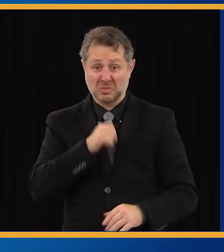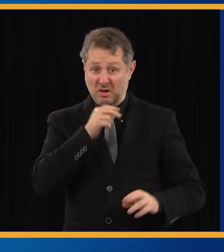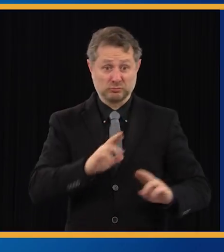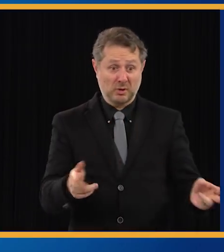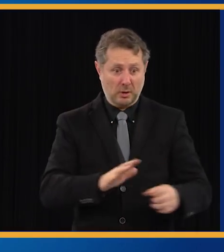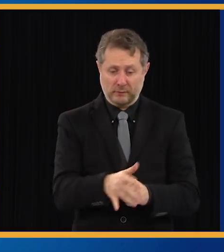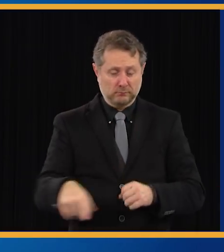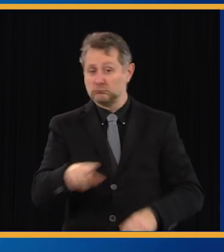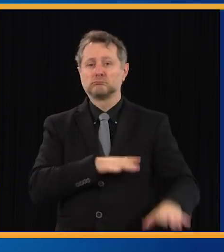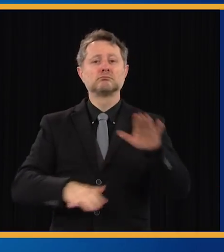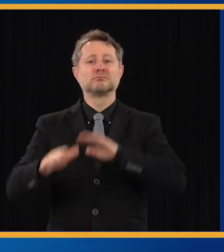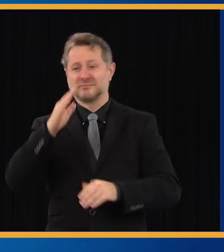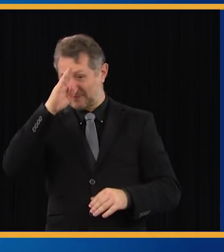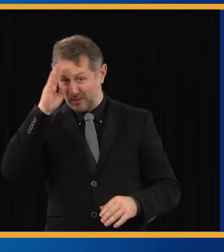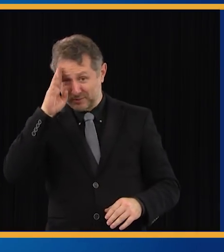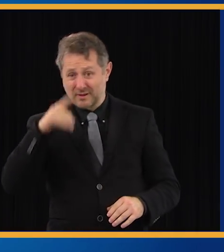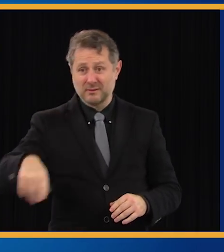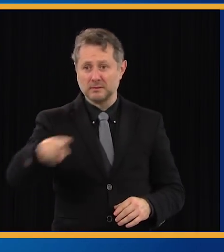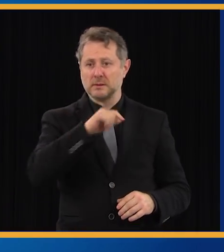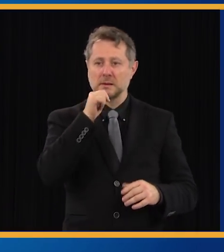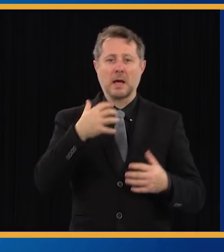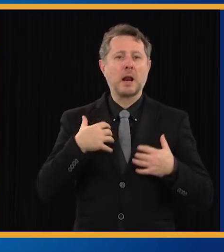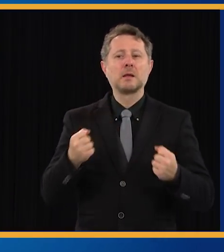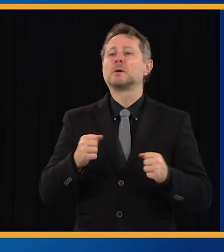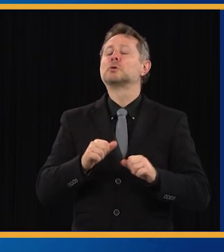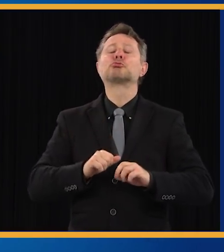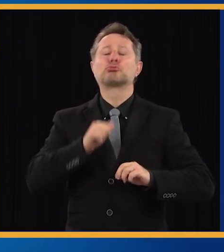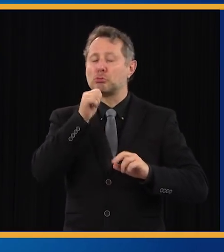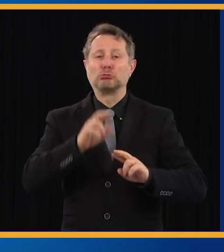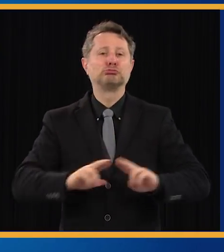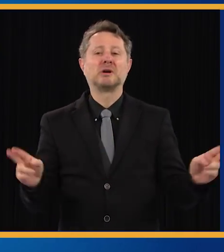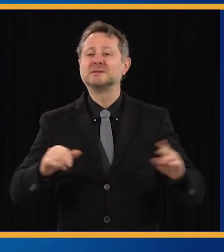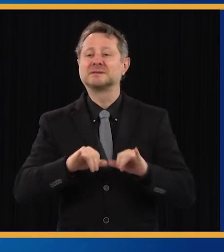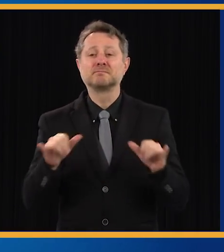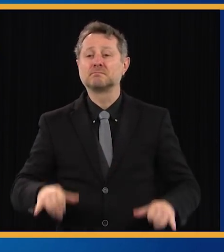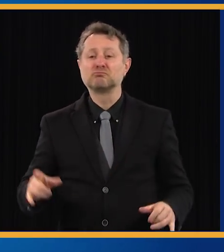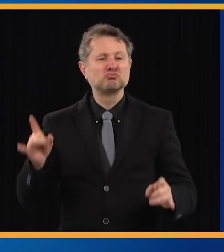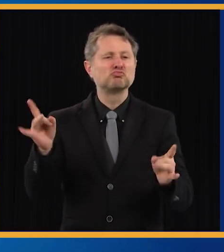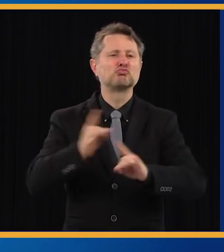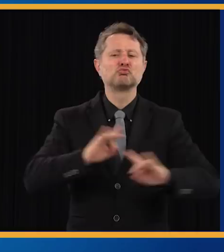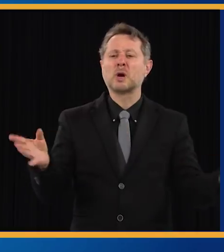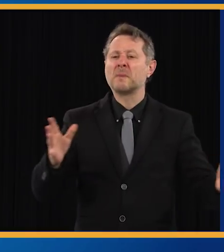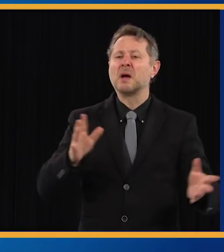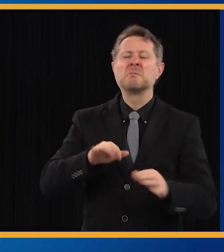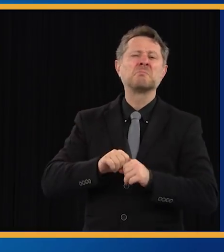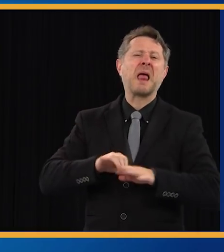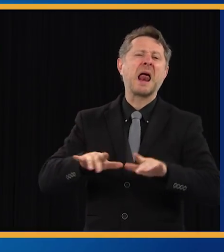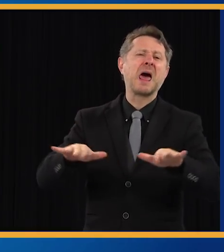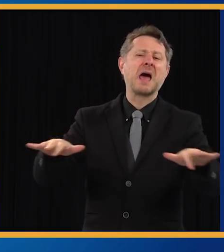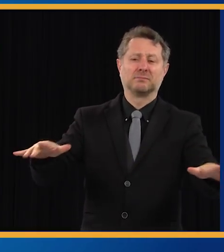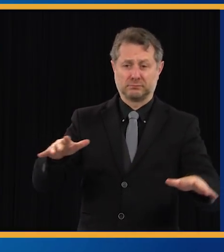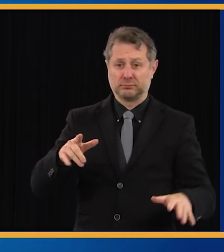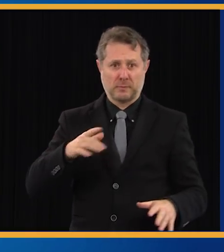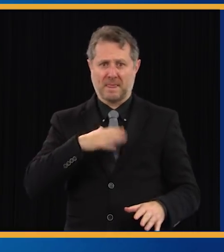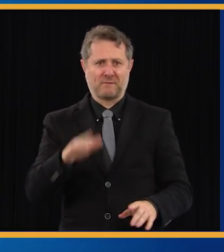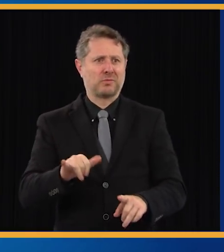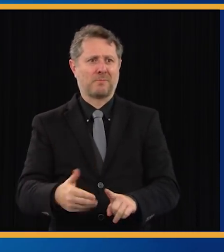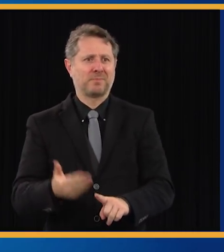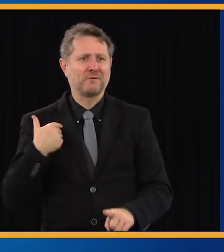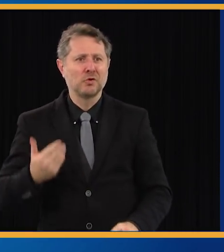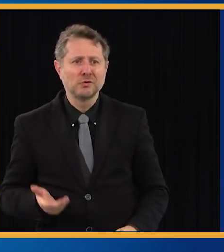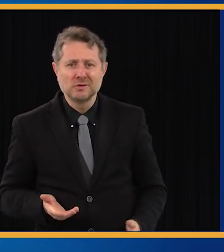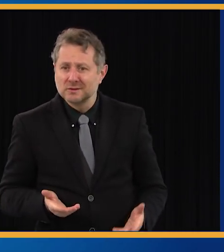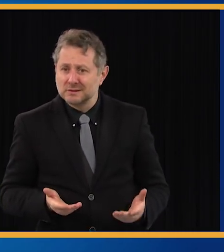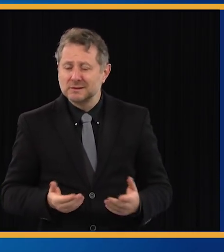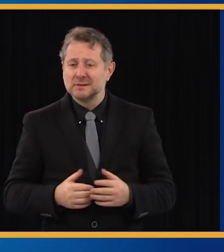health system was not ready for any public health crisis that